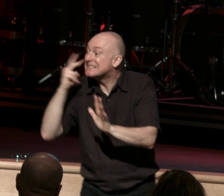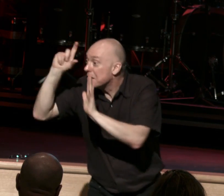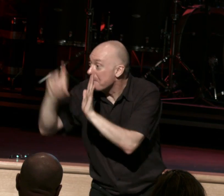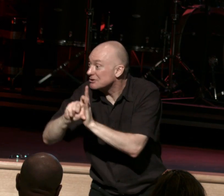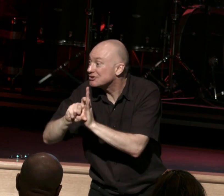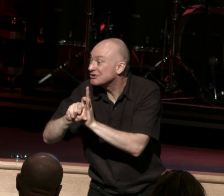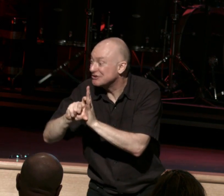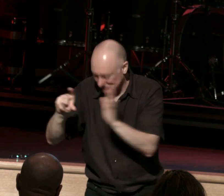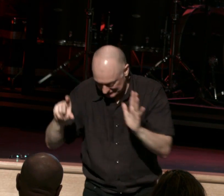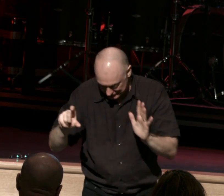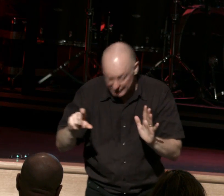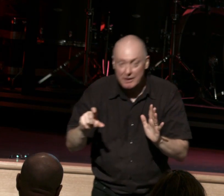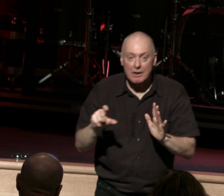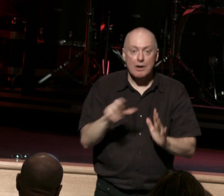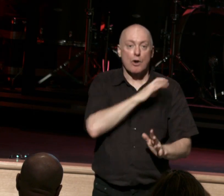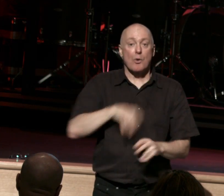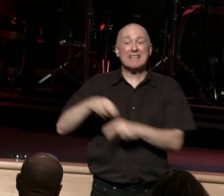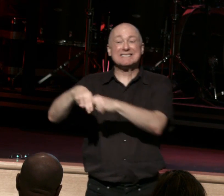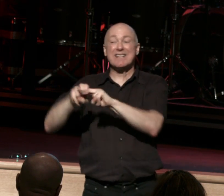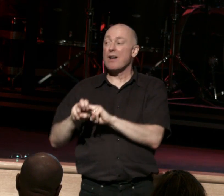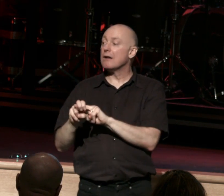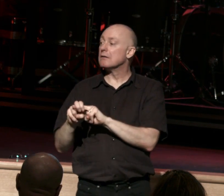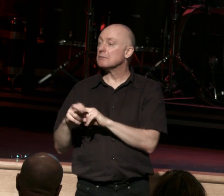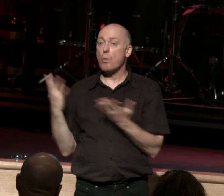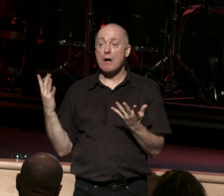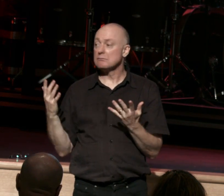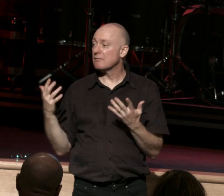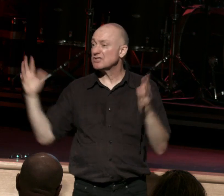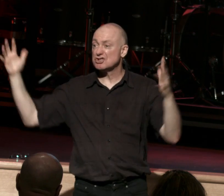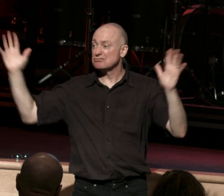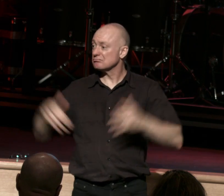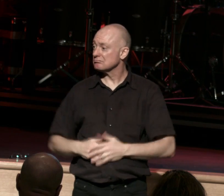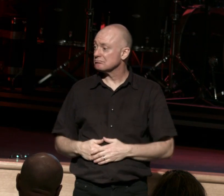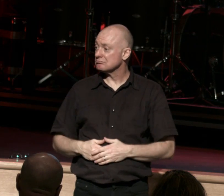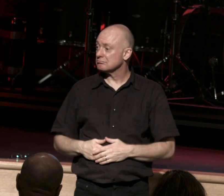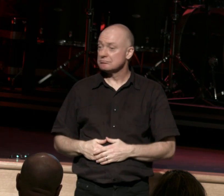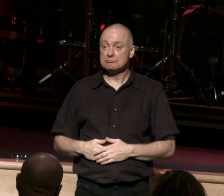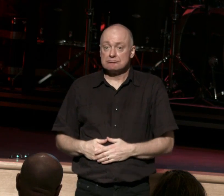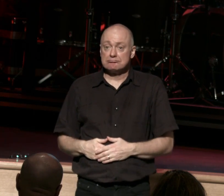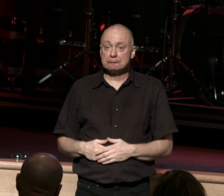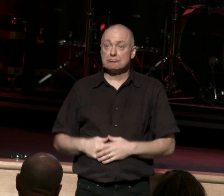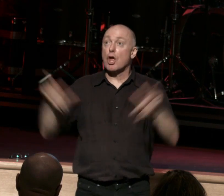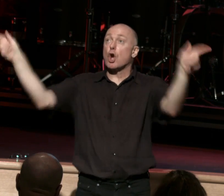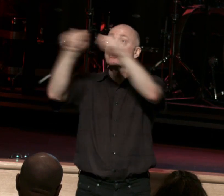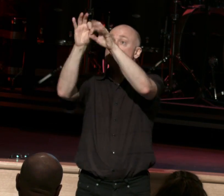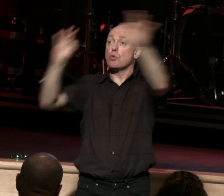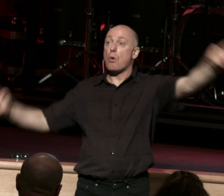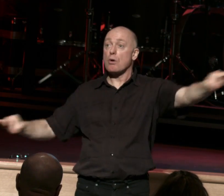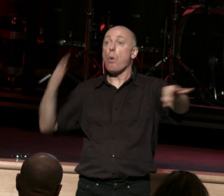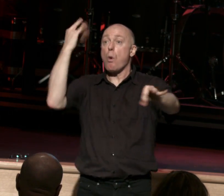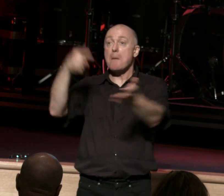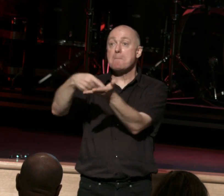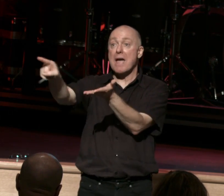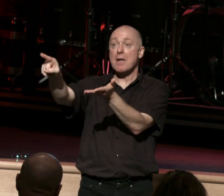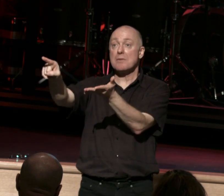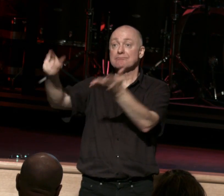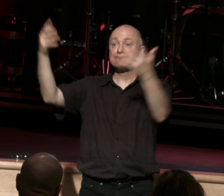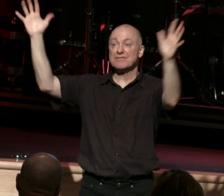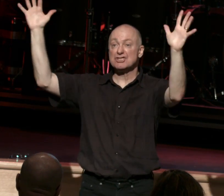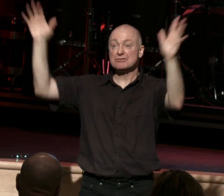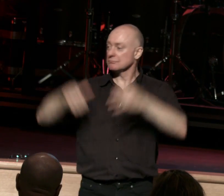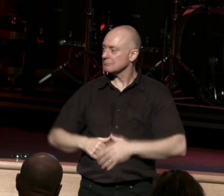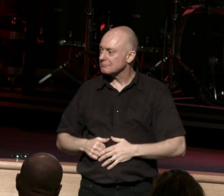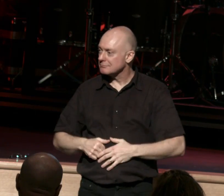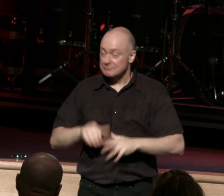the imagery being said here. When Christ sits down, why? Because it is finished. Why? Because the curtain was torn. Why? Because